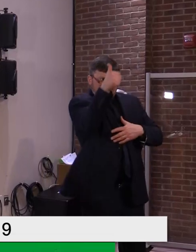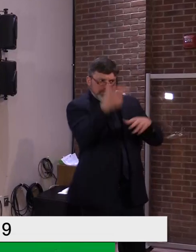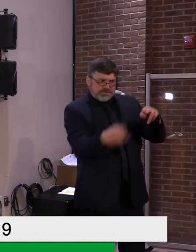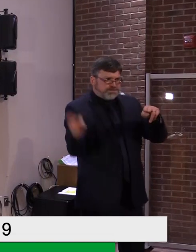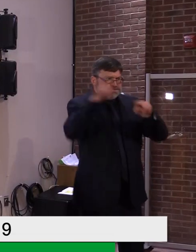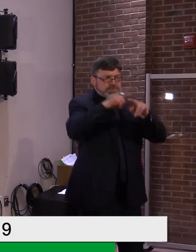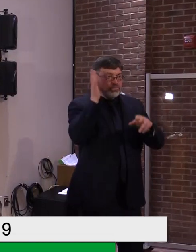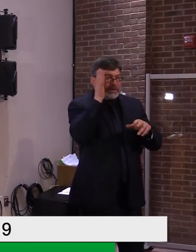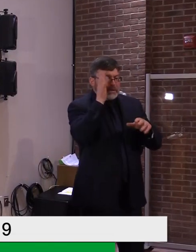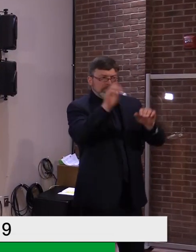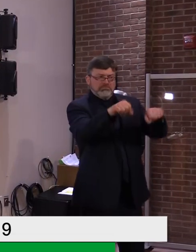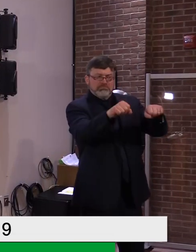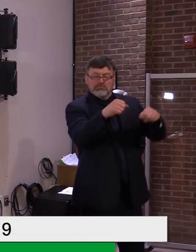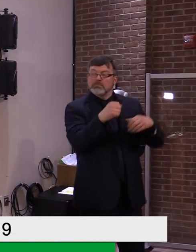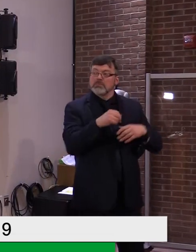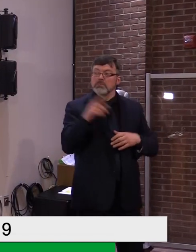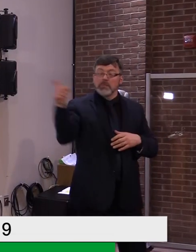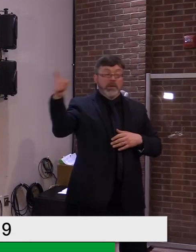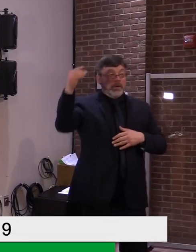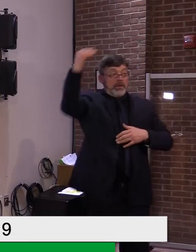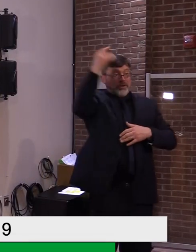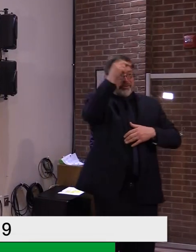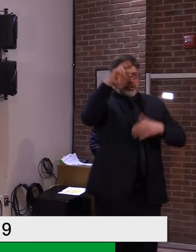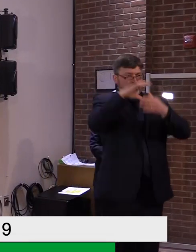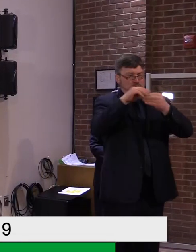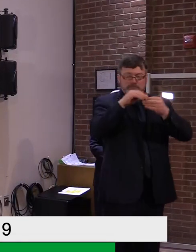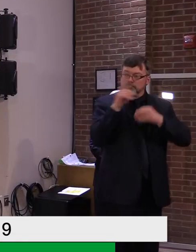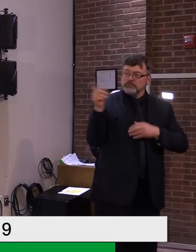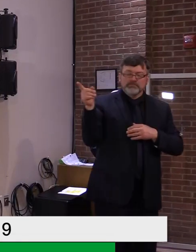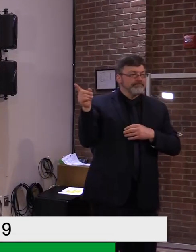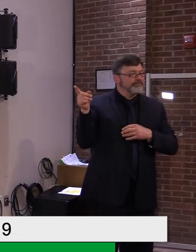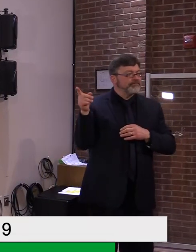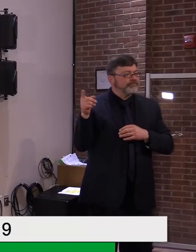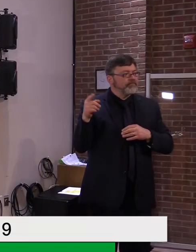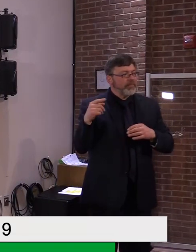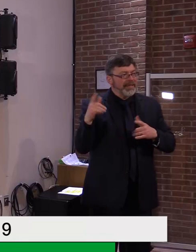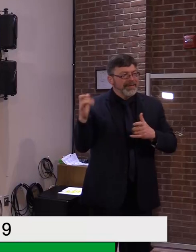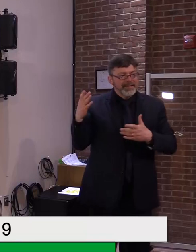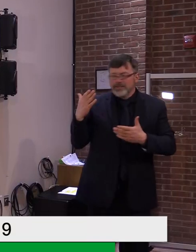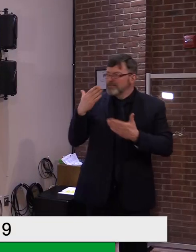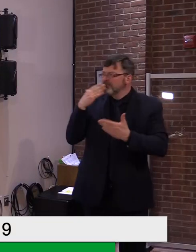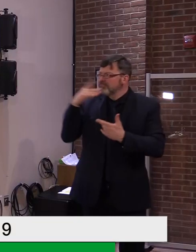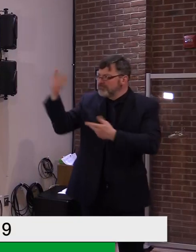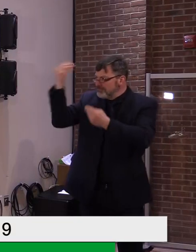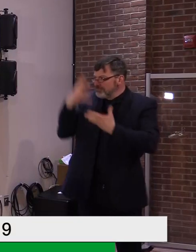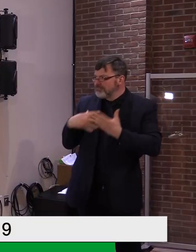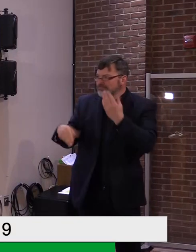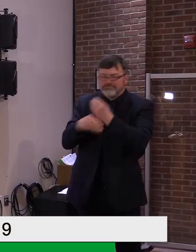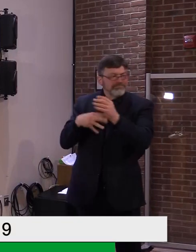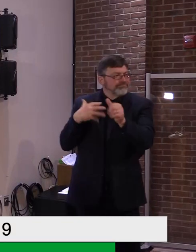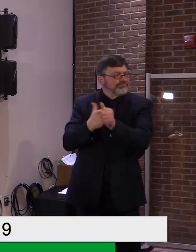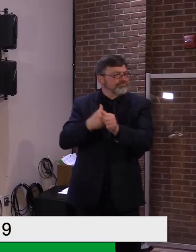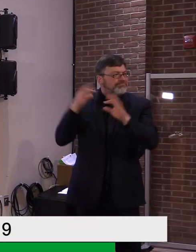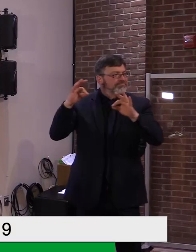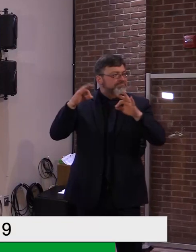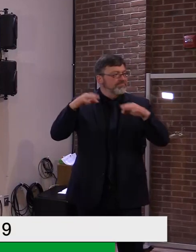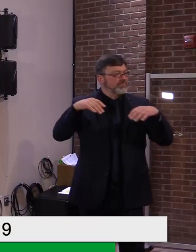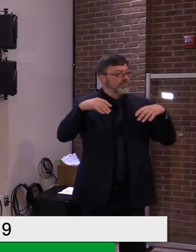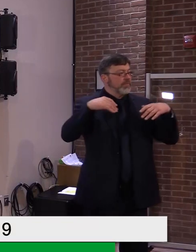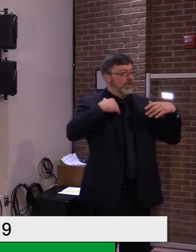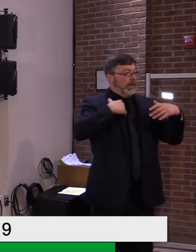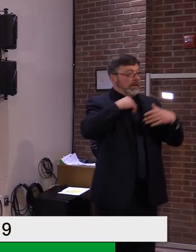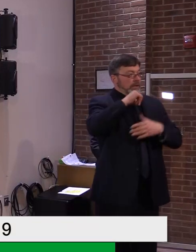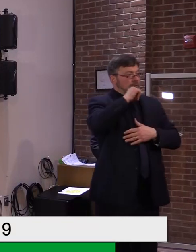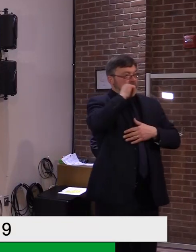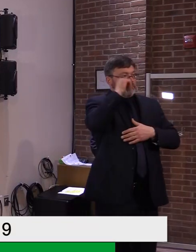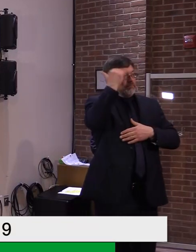With that good news and knowledge that April will not be less for Johnson & Johnson, there's going to be a point in